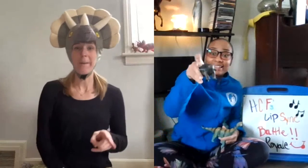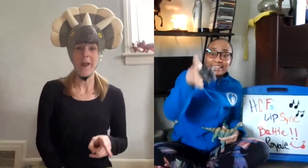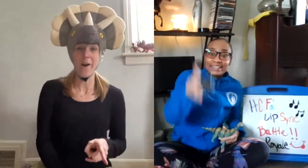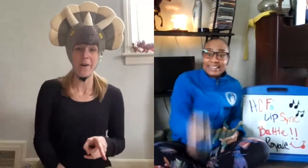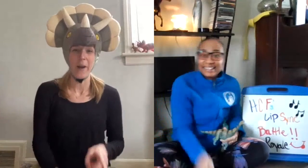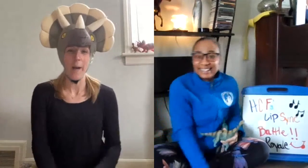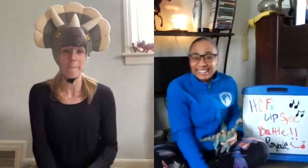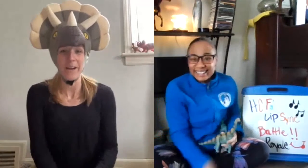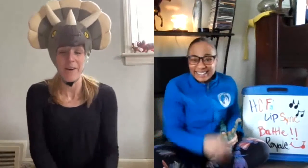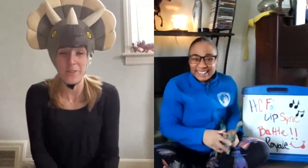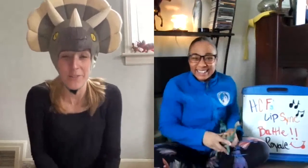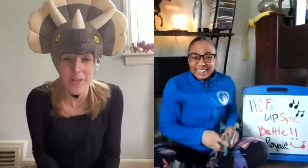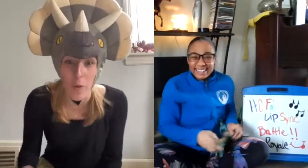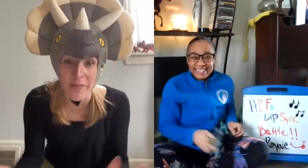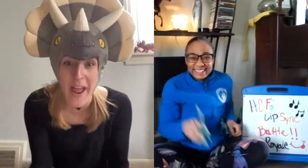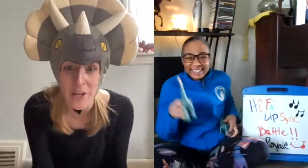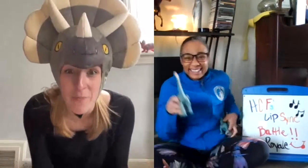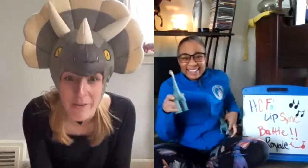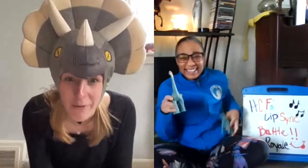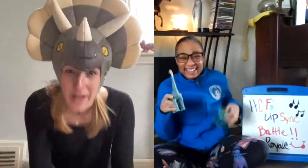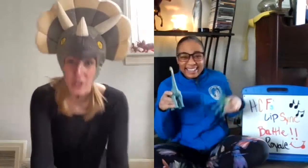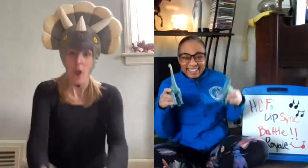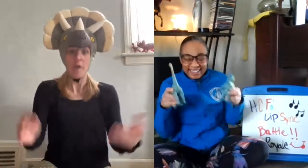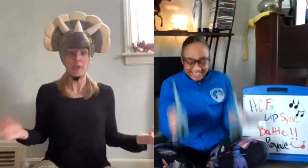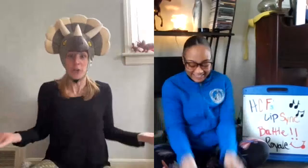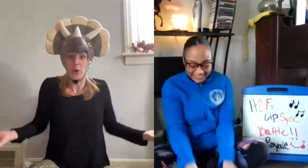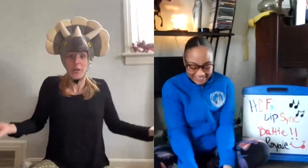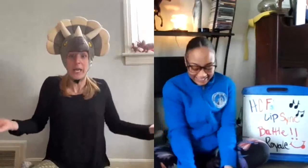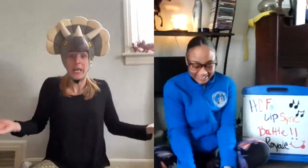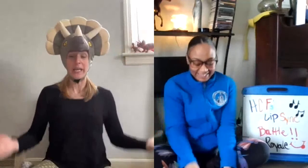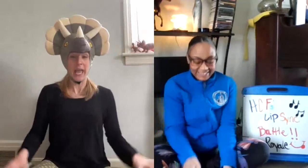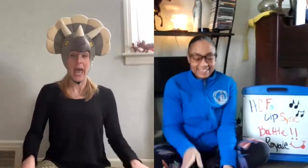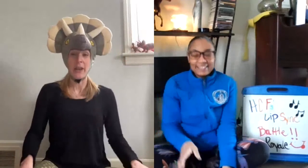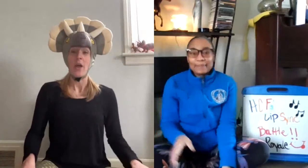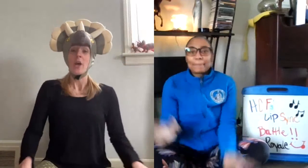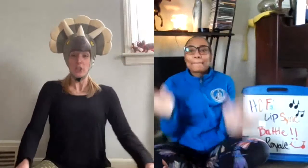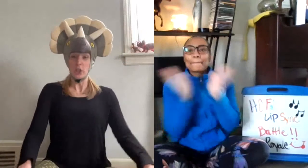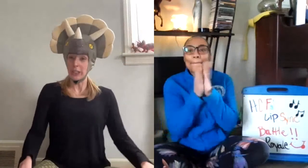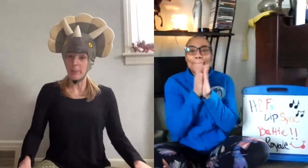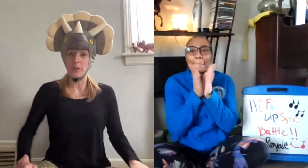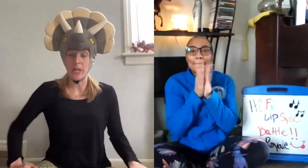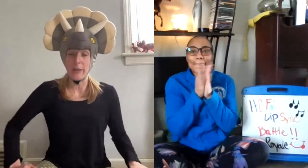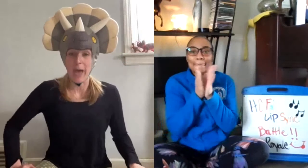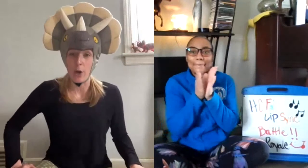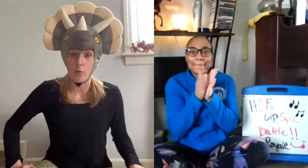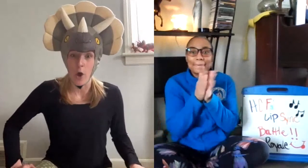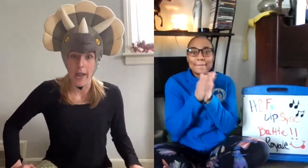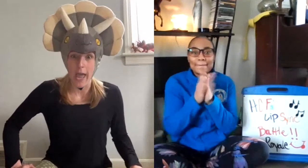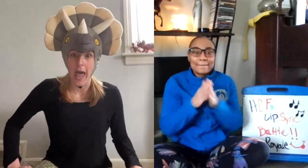friends. Up there on the sill. Well, thank you, my friends, for tuning in again to